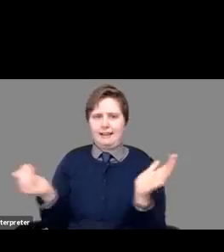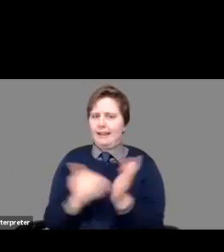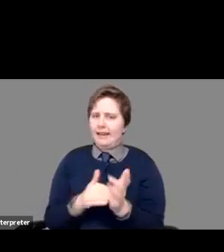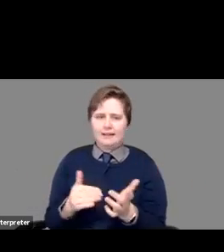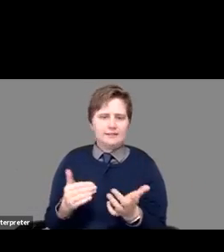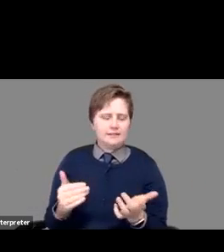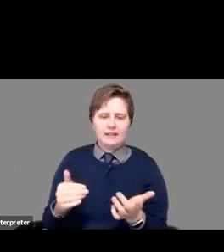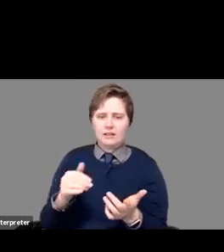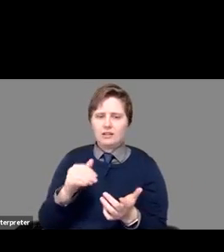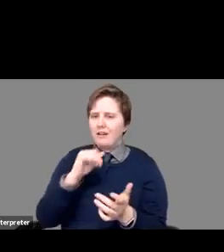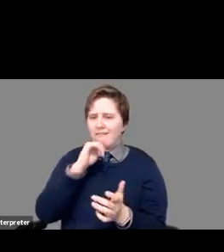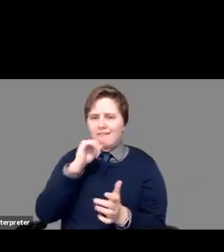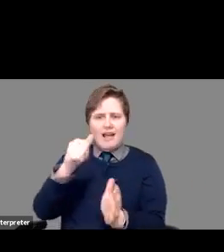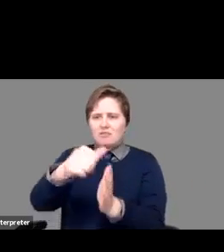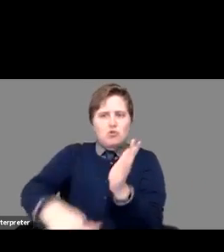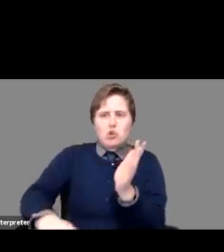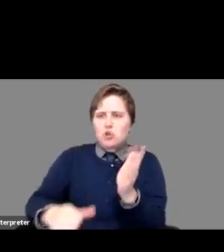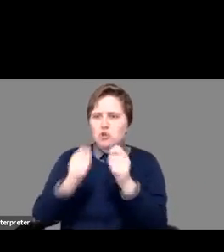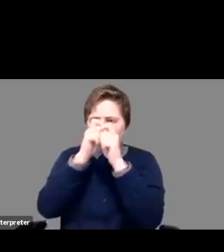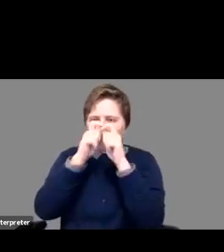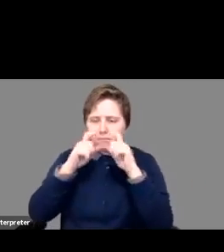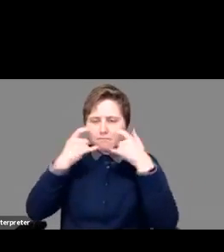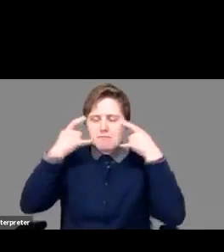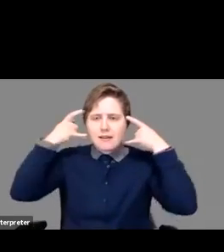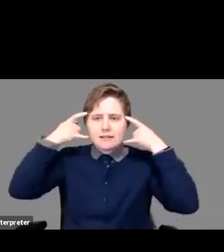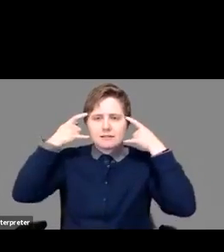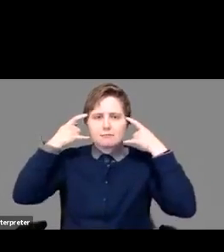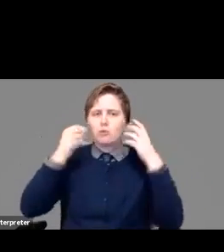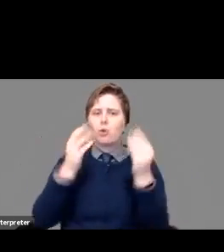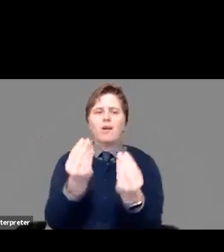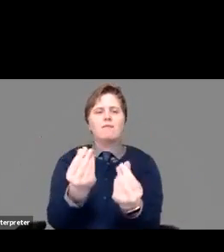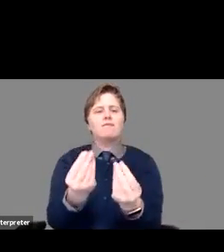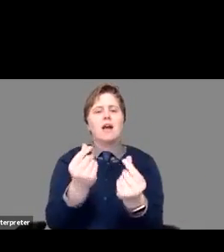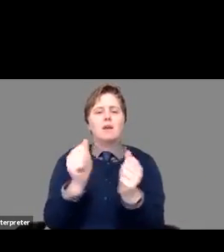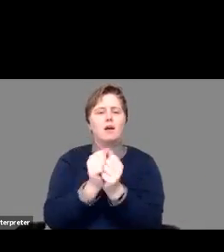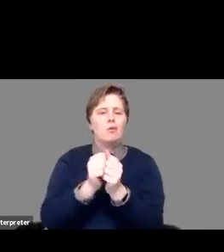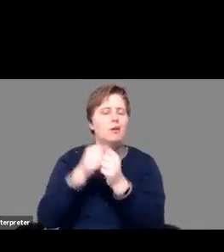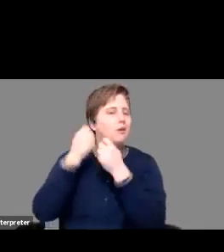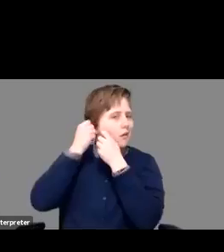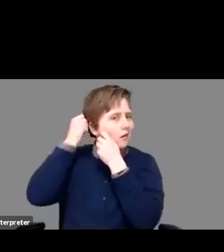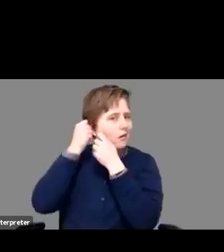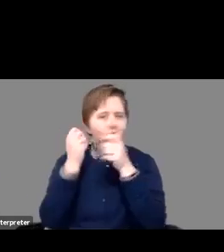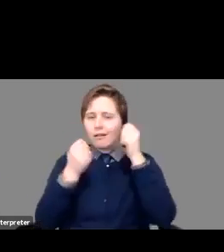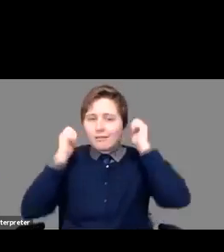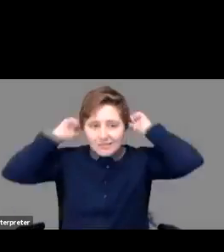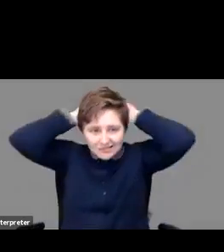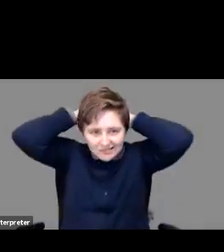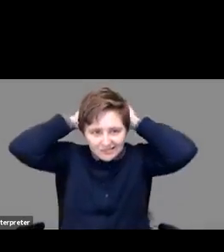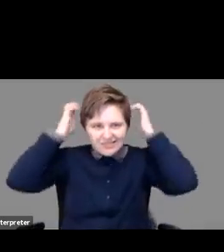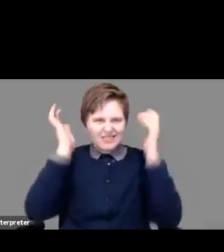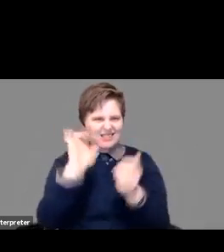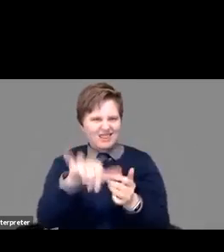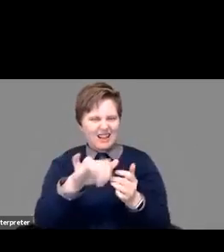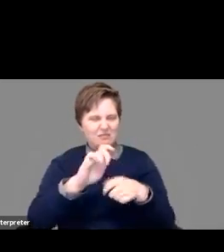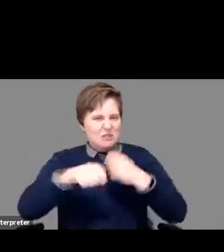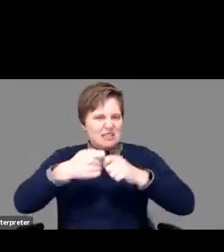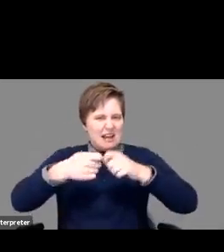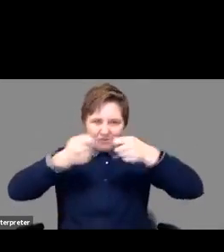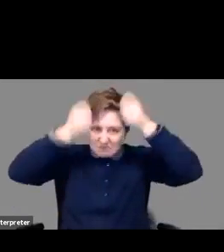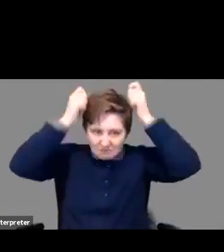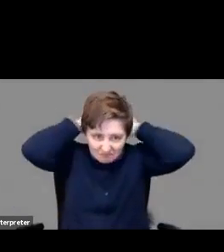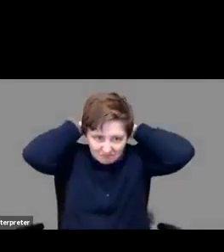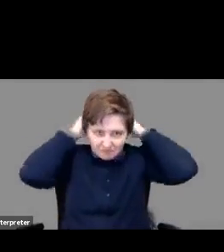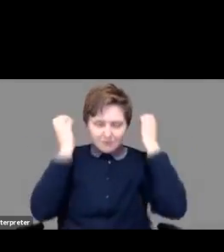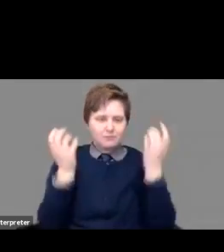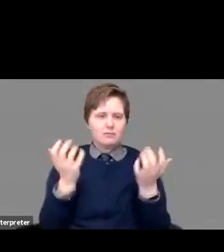These aren't those surgical masks that we're talking about. These are those cloth masks with some elastic maybe, or they tie behind your head.